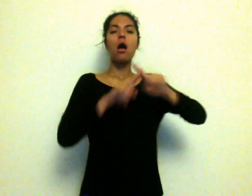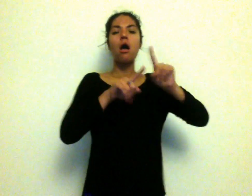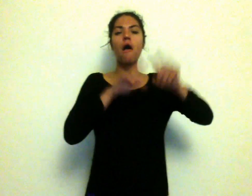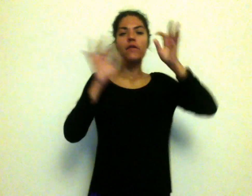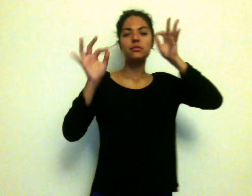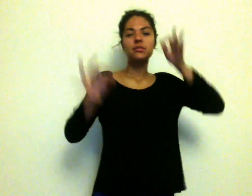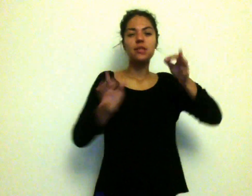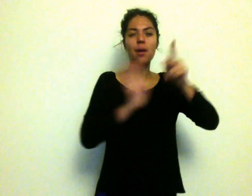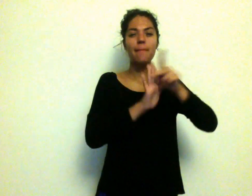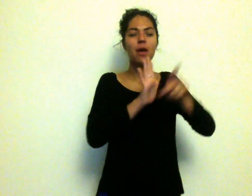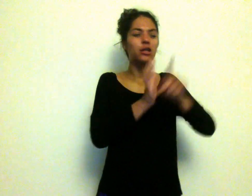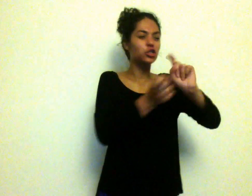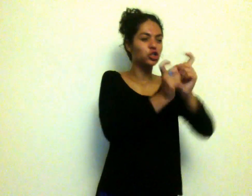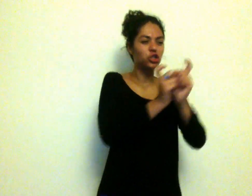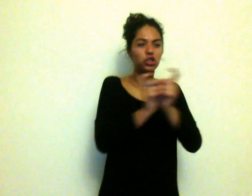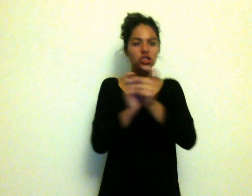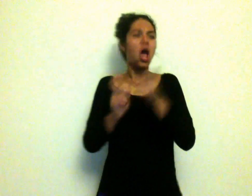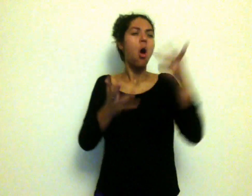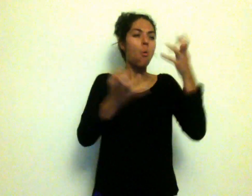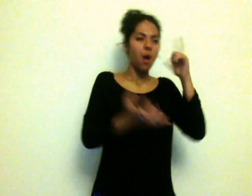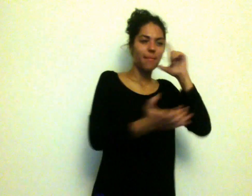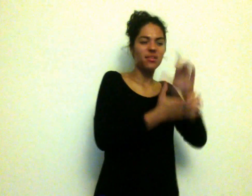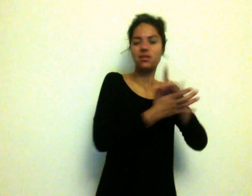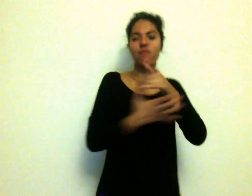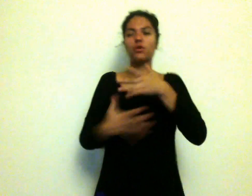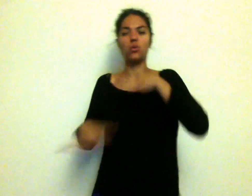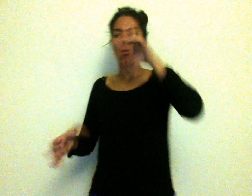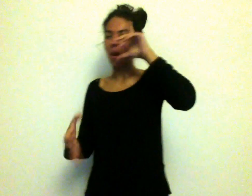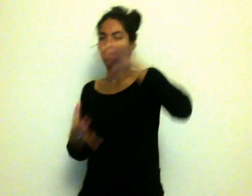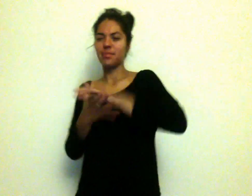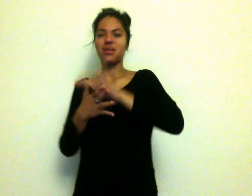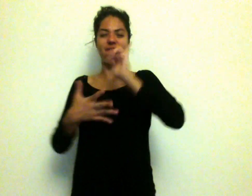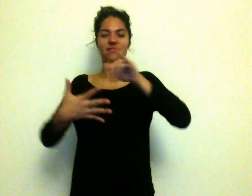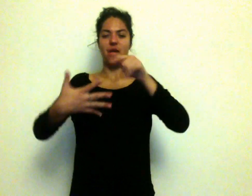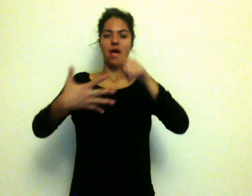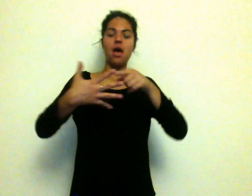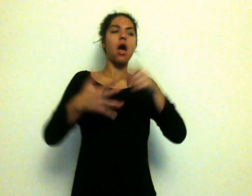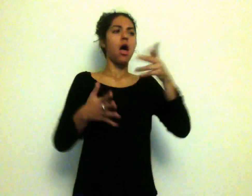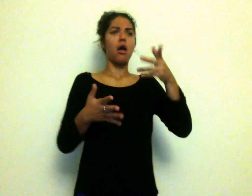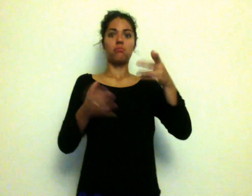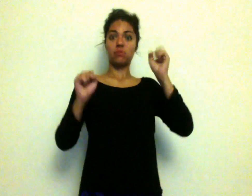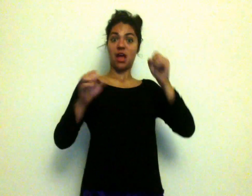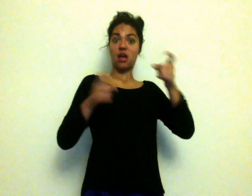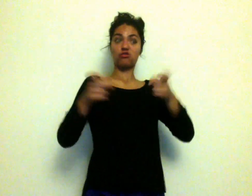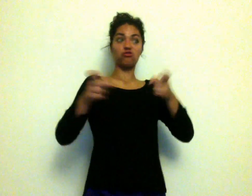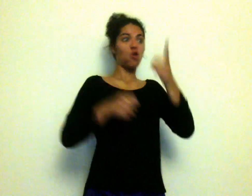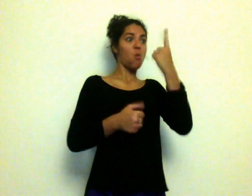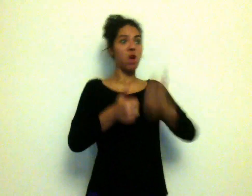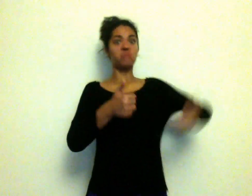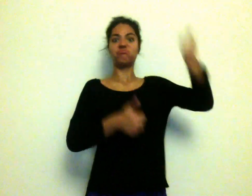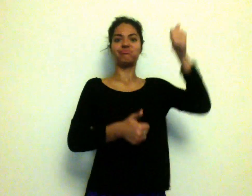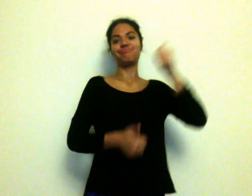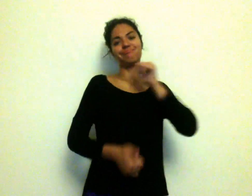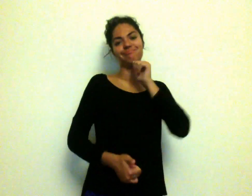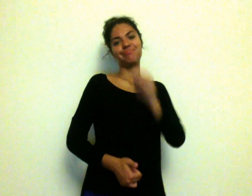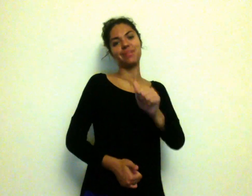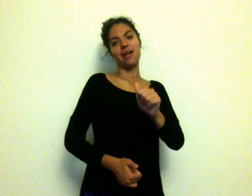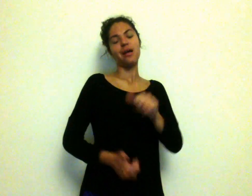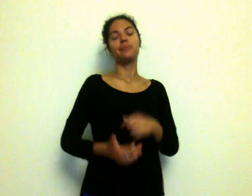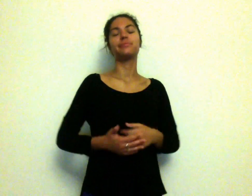certain degree of autonomy. So you see, that's the second kind of culture. Now notice I have not put Hinduism in either of those.